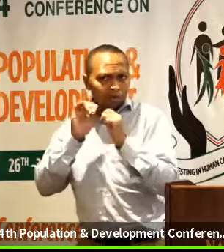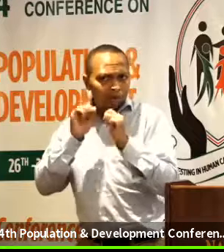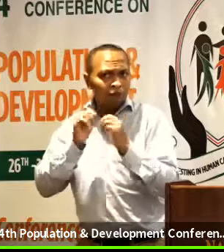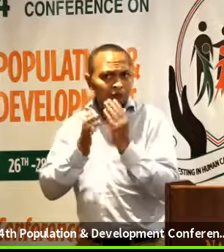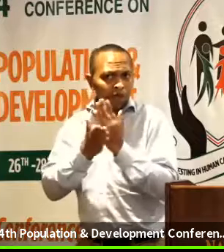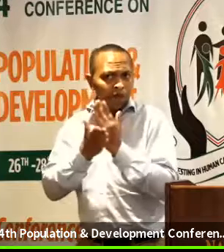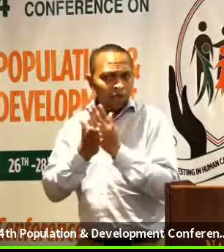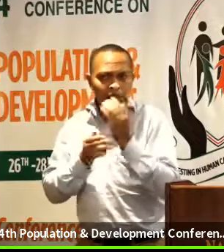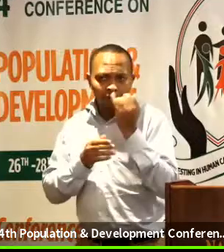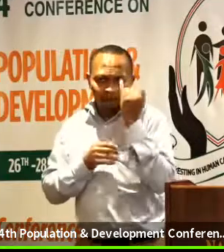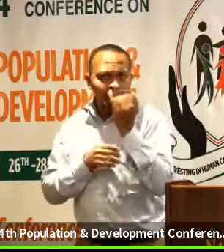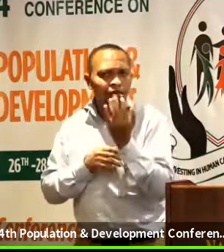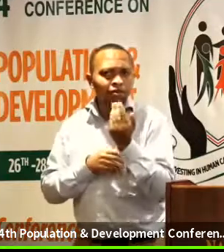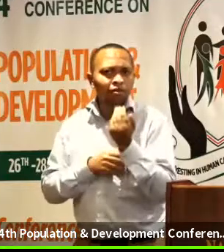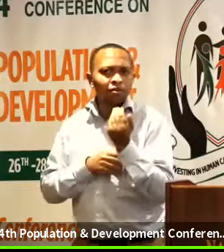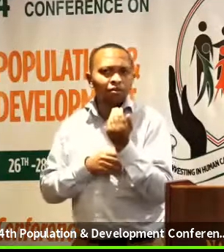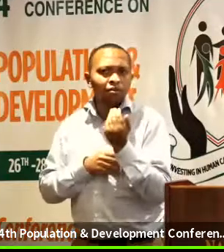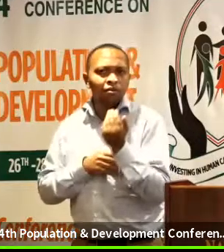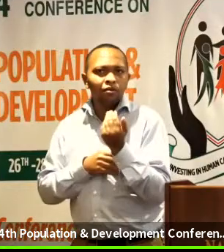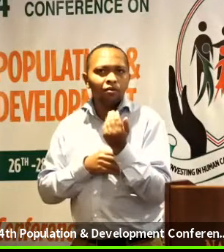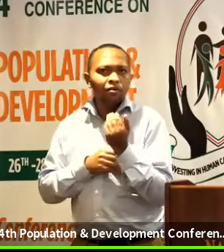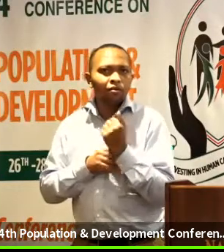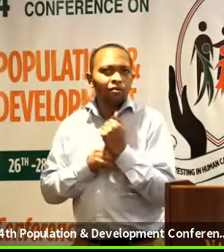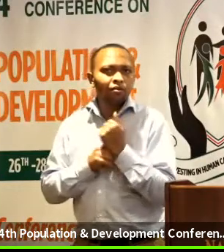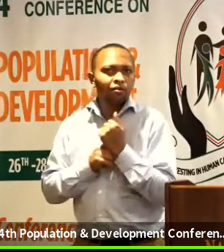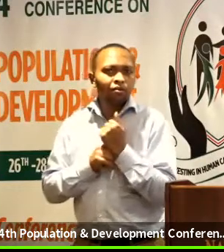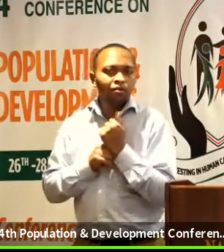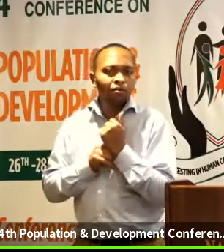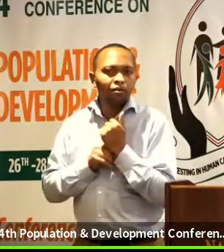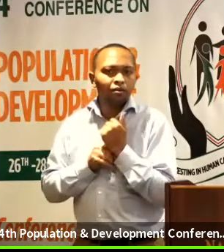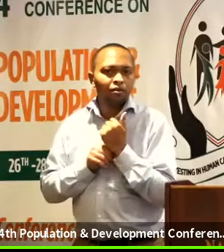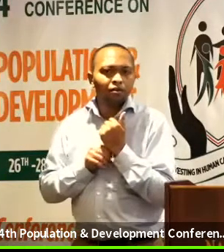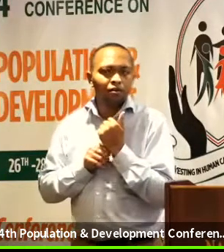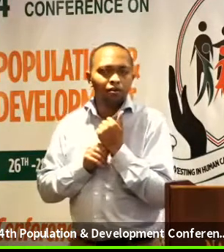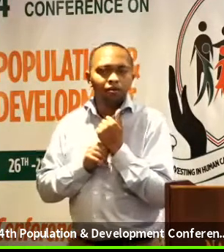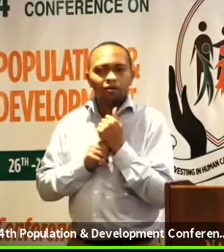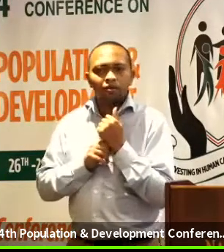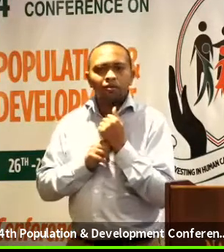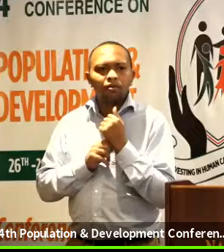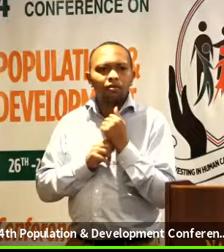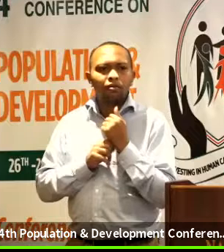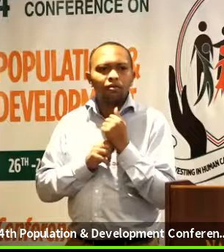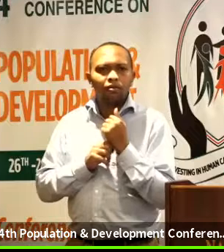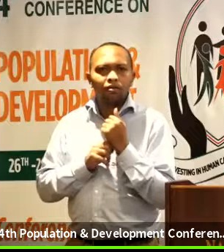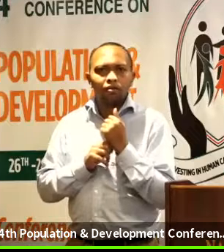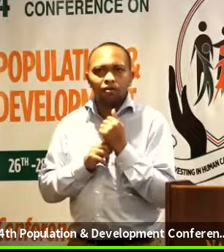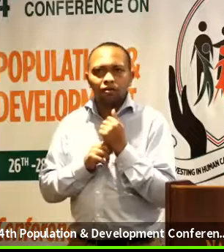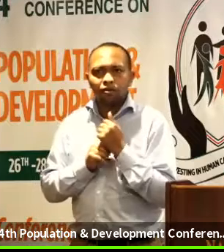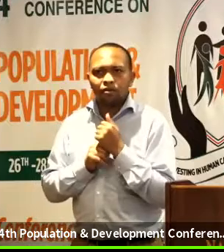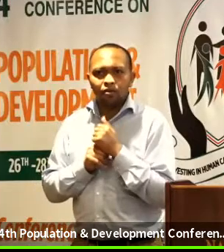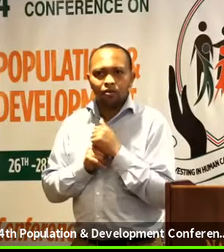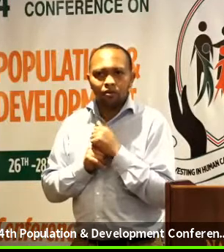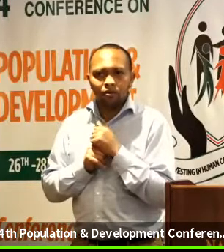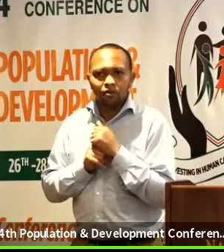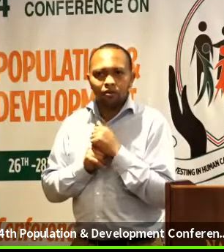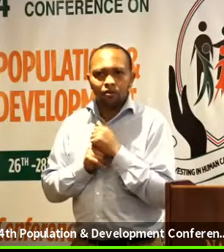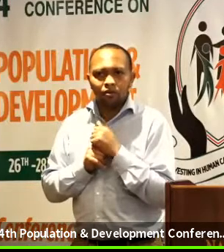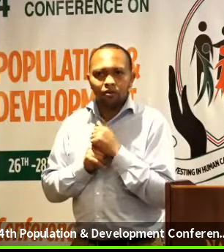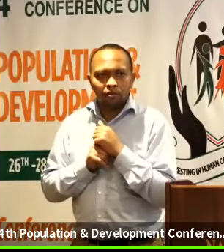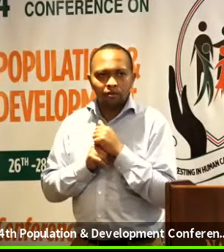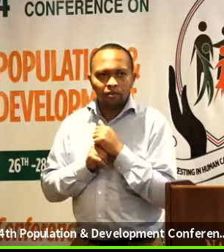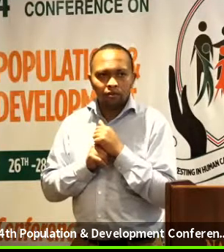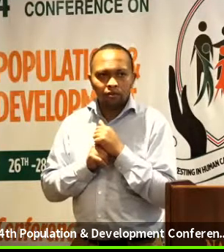or participant who can just give us the key highlights of that session? I think we had our rapporteur there.